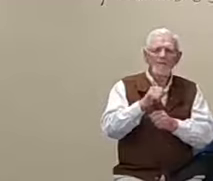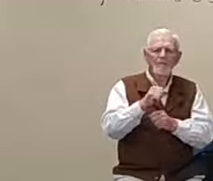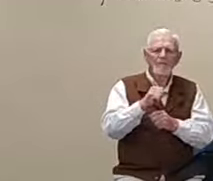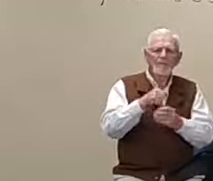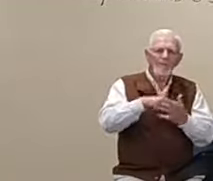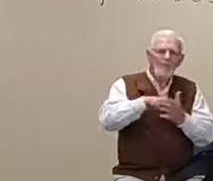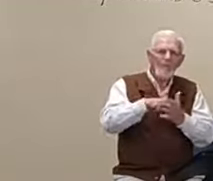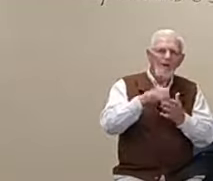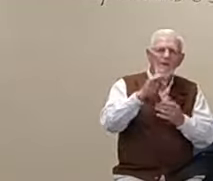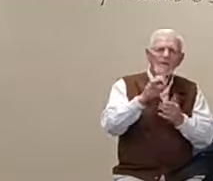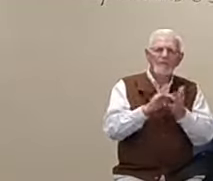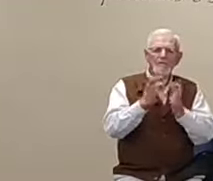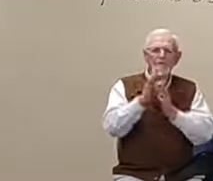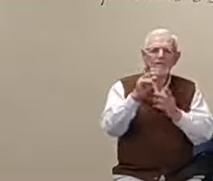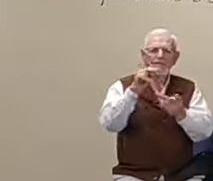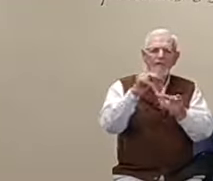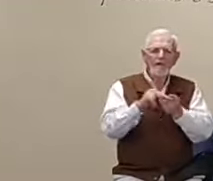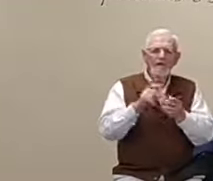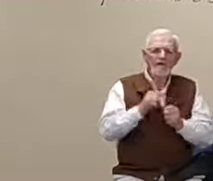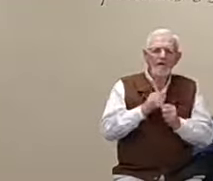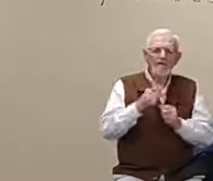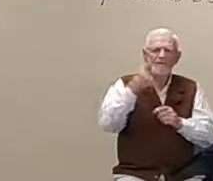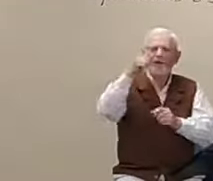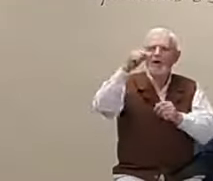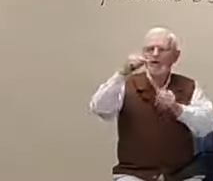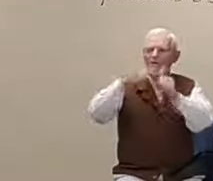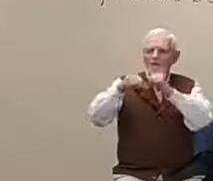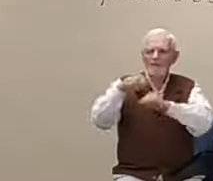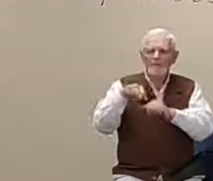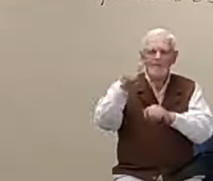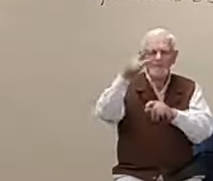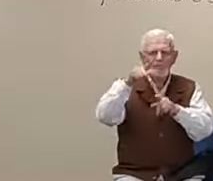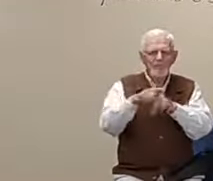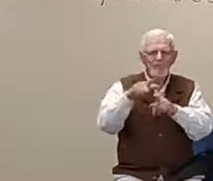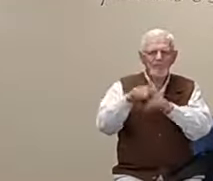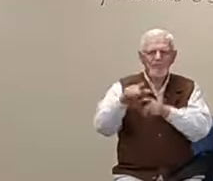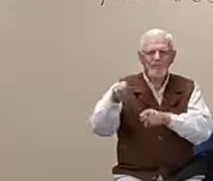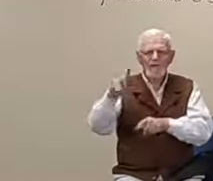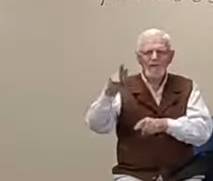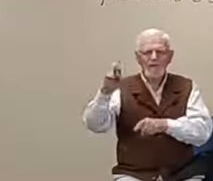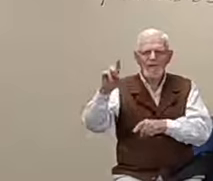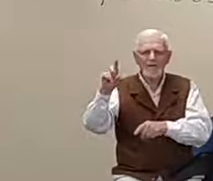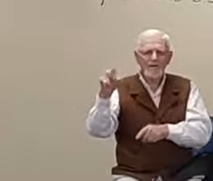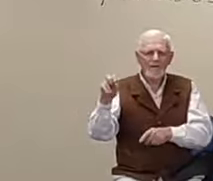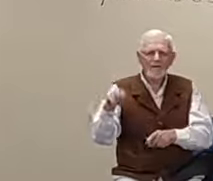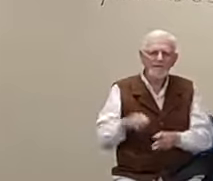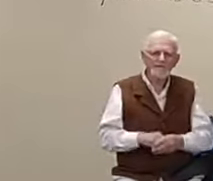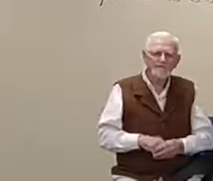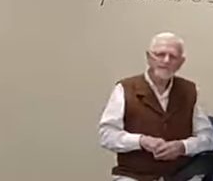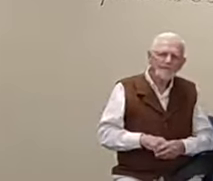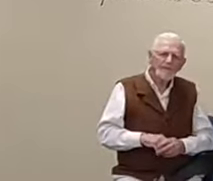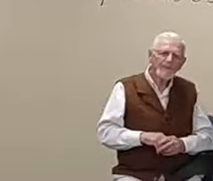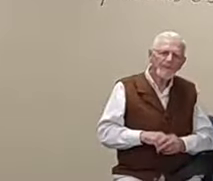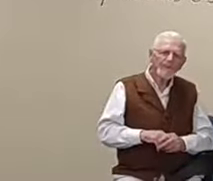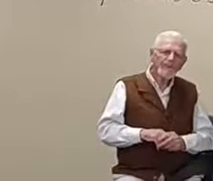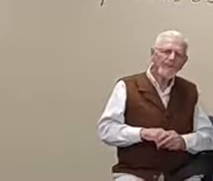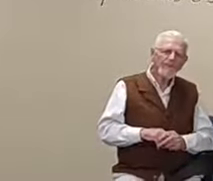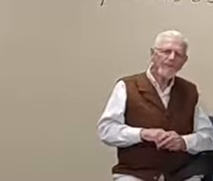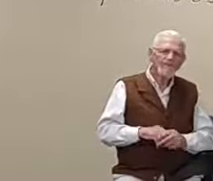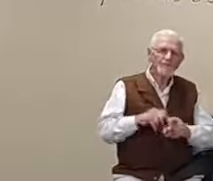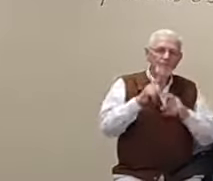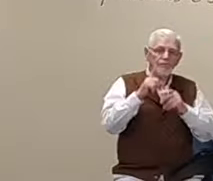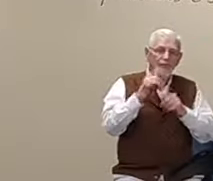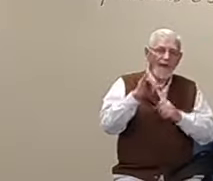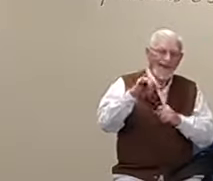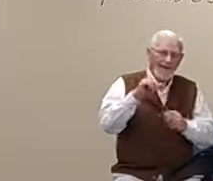perfection is love for the brethren. That's all I really want to say this morning in that point. Okay, that's really it. And